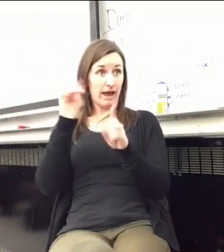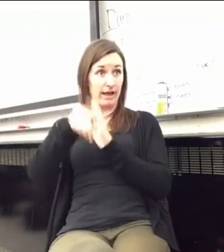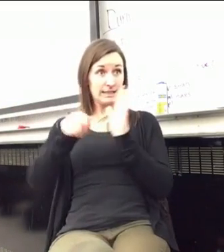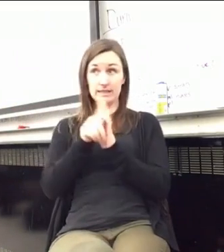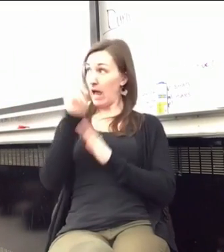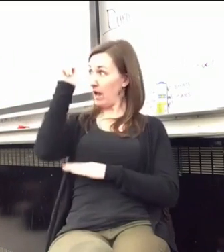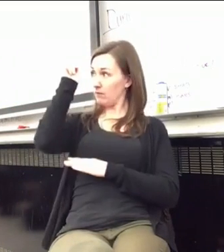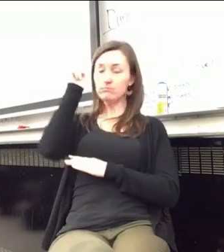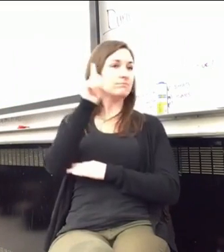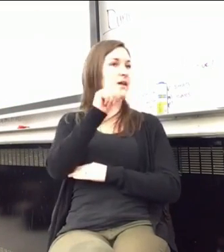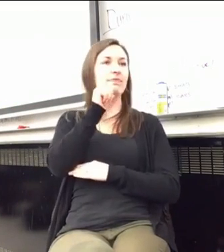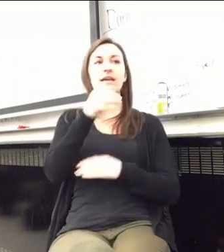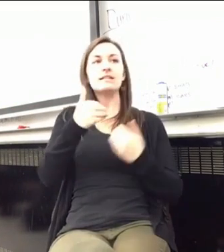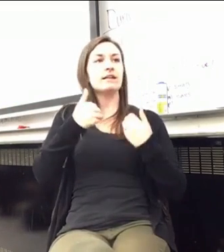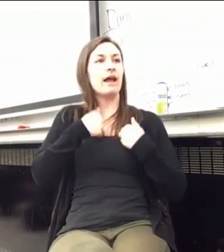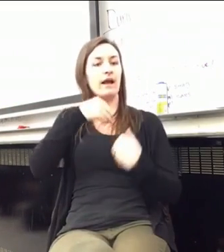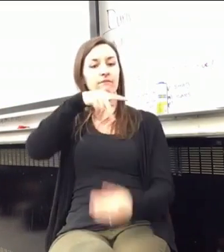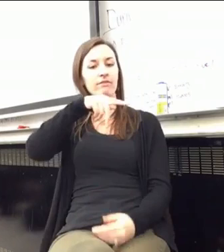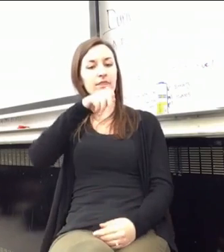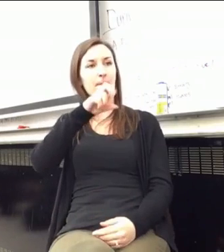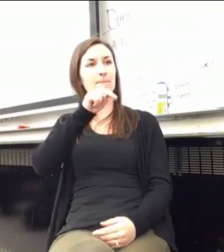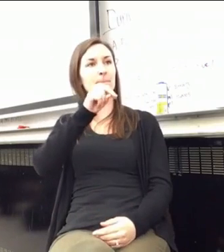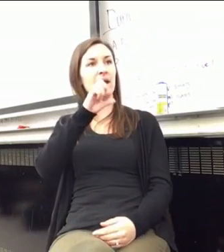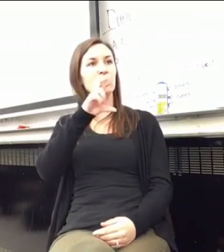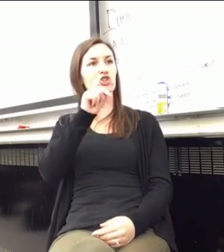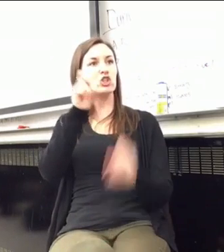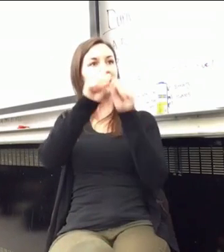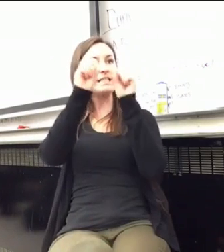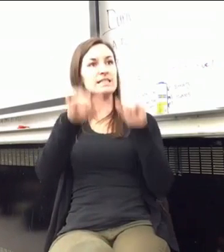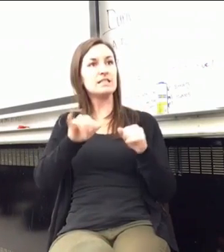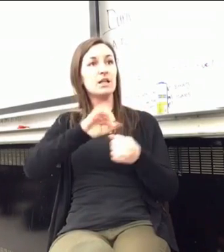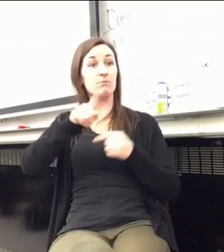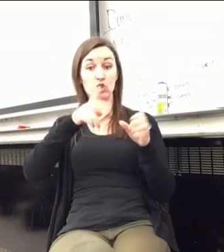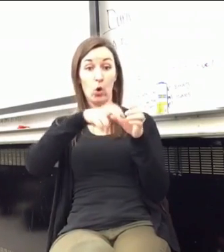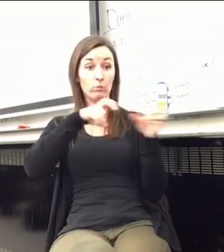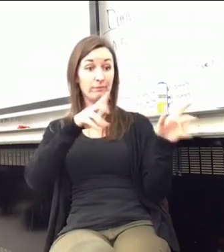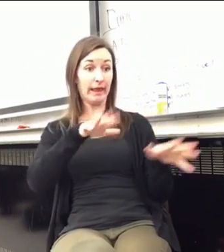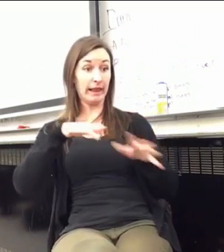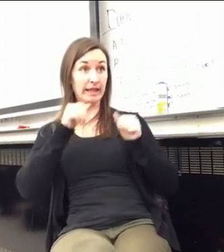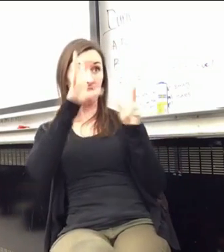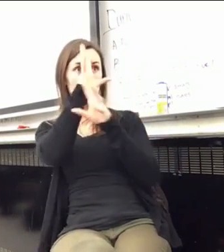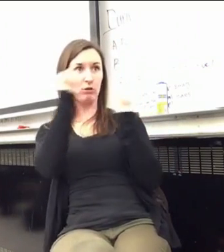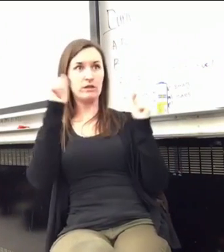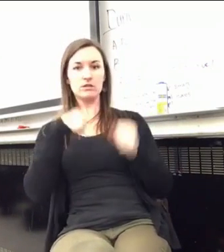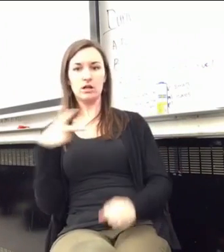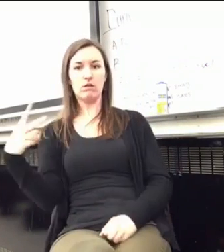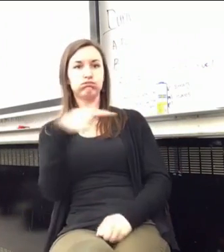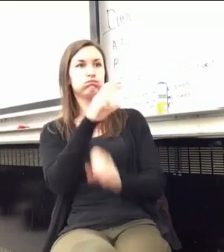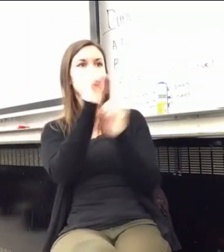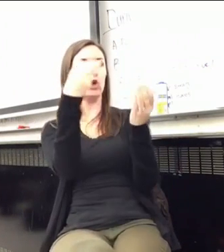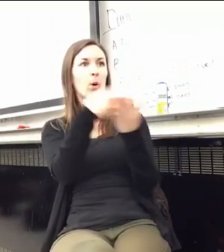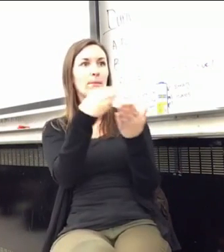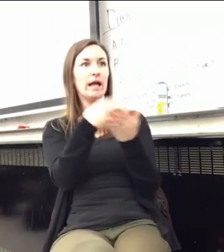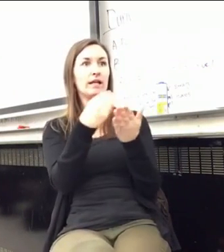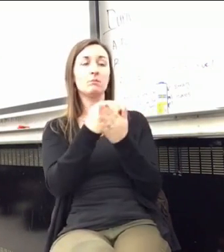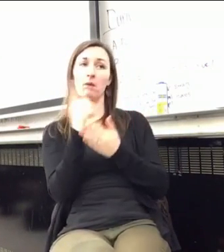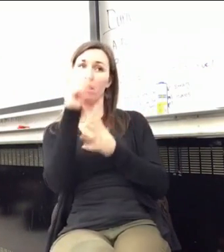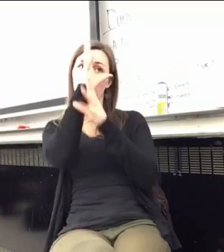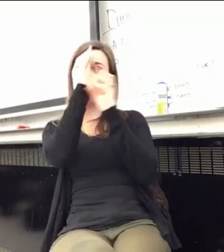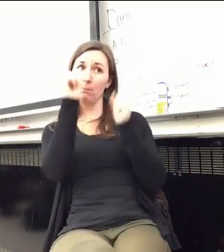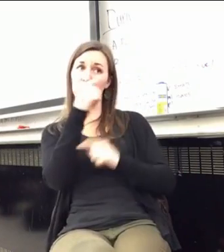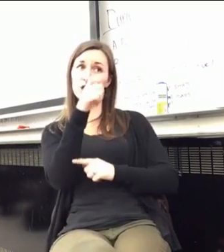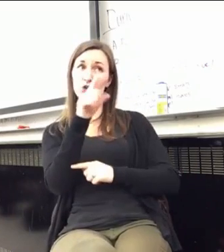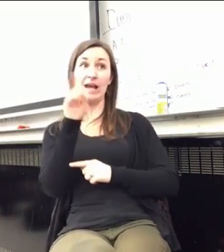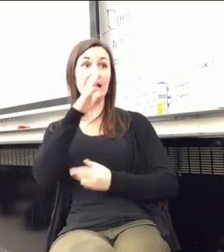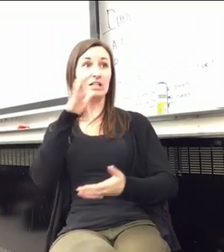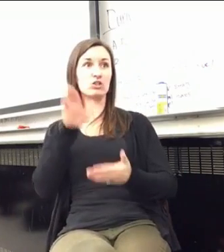system. So there was no pension system, and when you were done with the presidency, you were cut off. Well, Grant's wife really liked to spend money, and